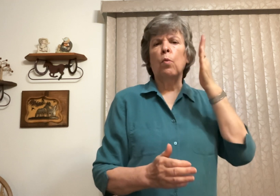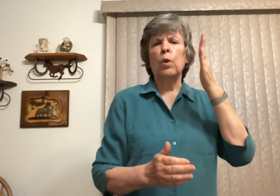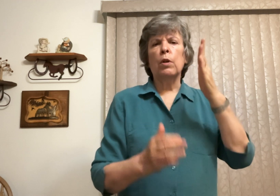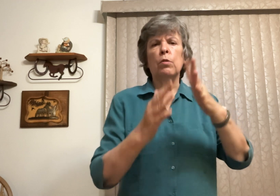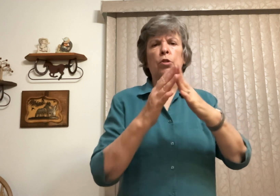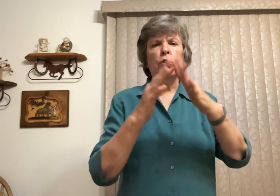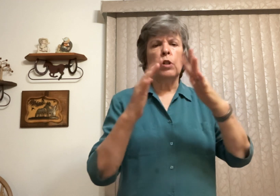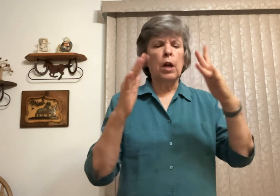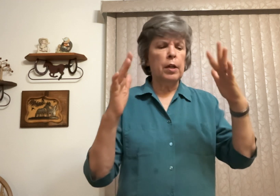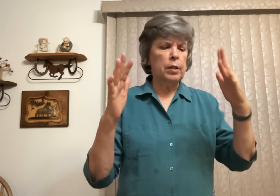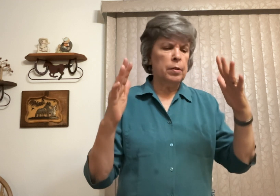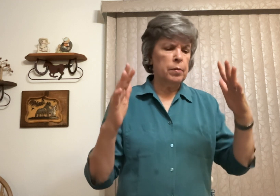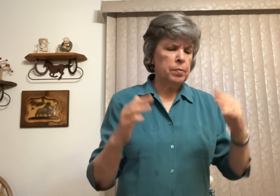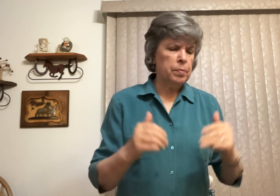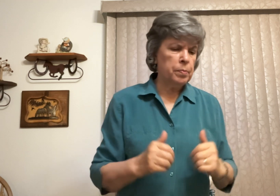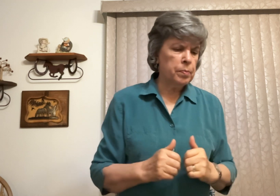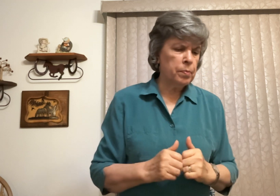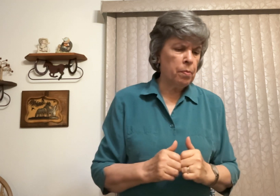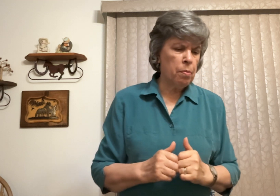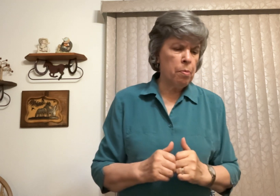will shine.